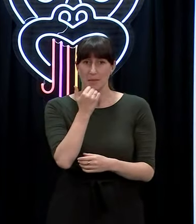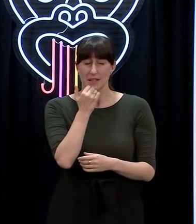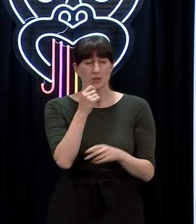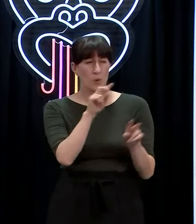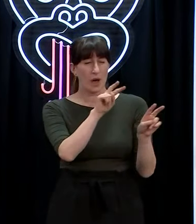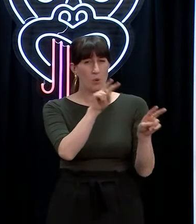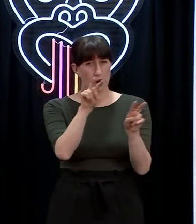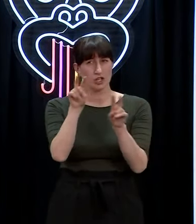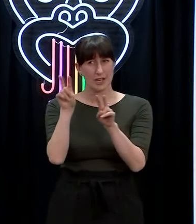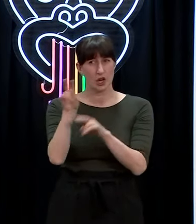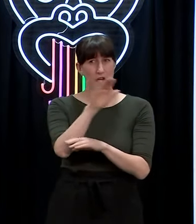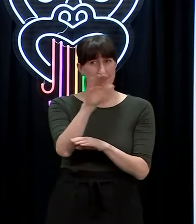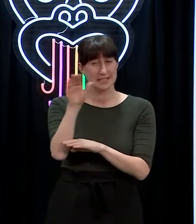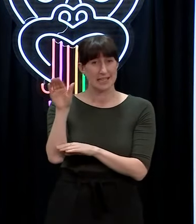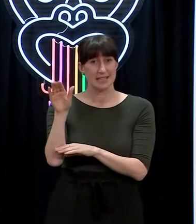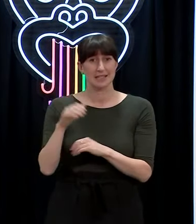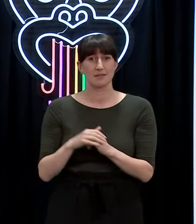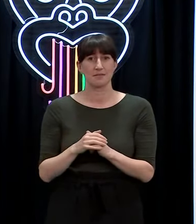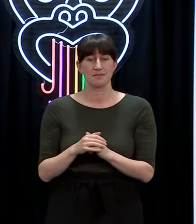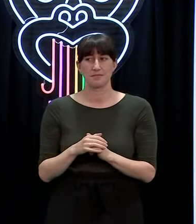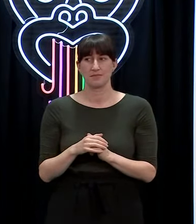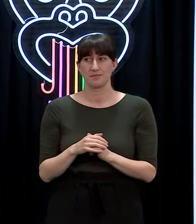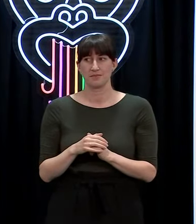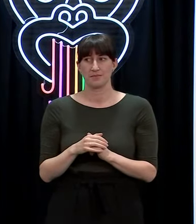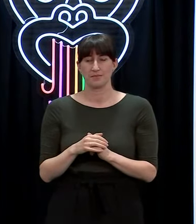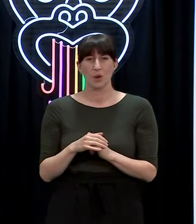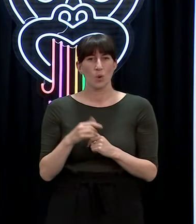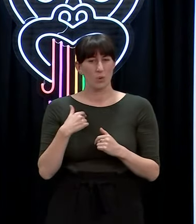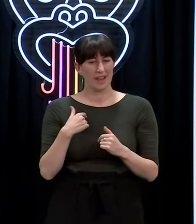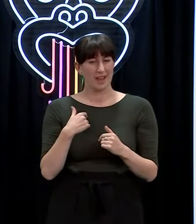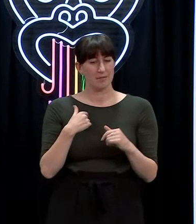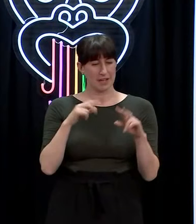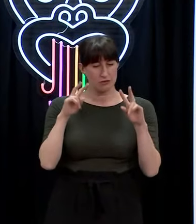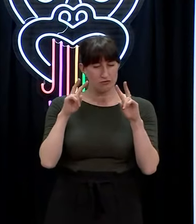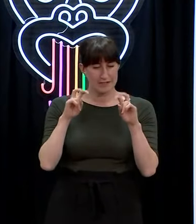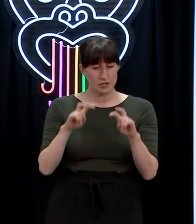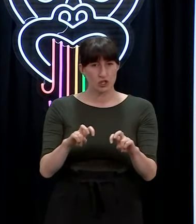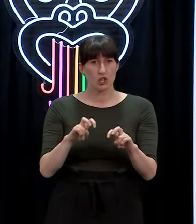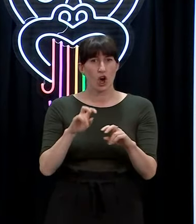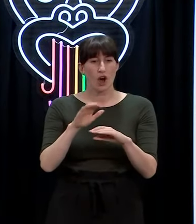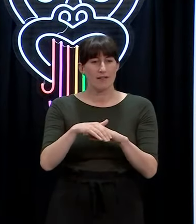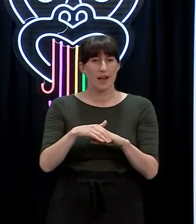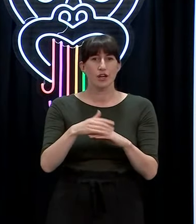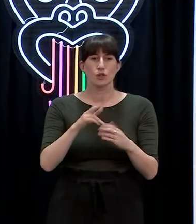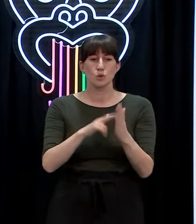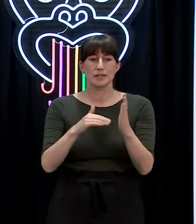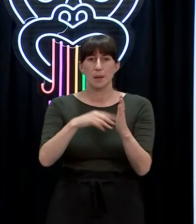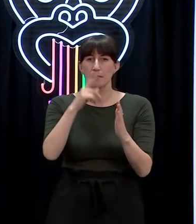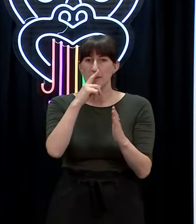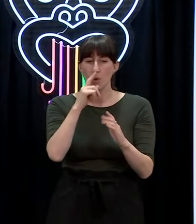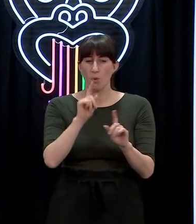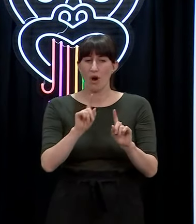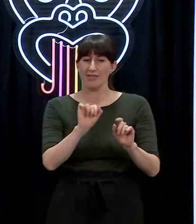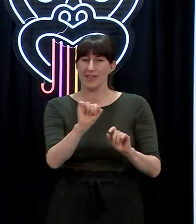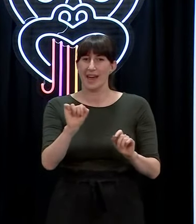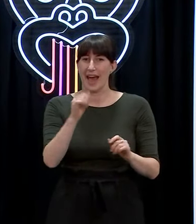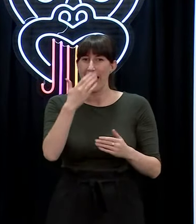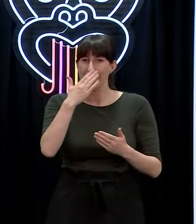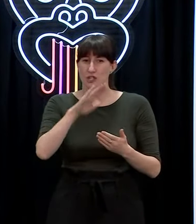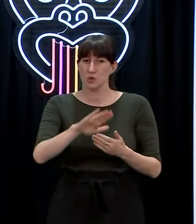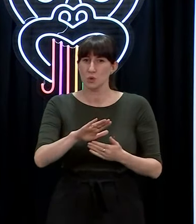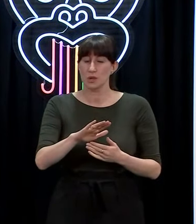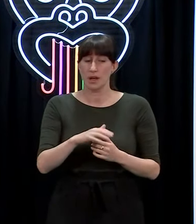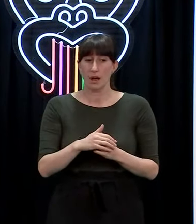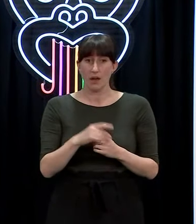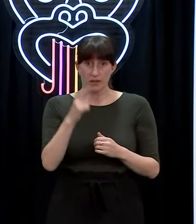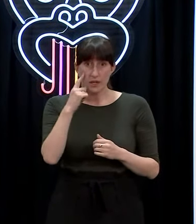we're seeing now, we stayed very close to research on this around New Zealanders' attitudes towards the vaccine. I think New Zealanders